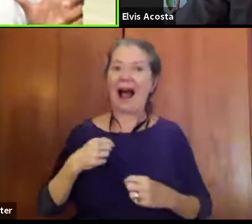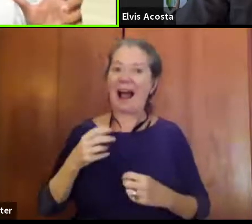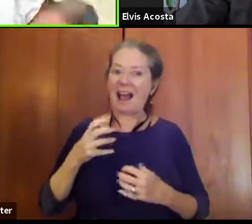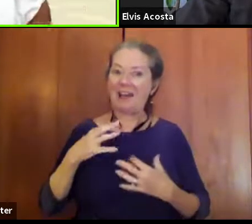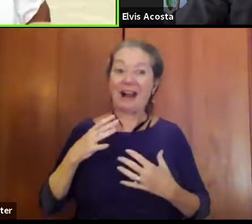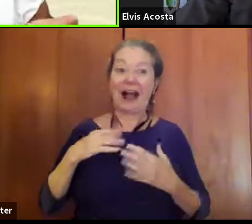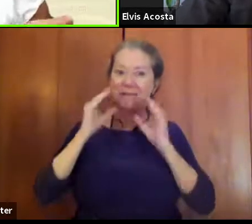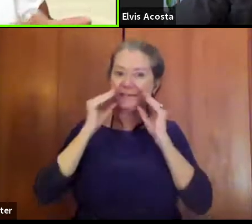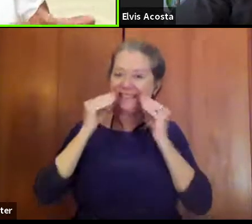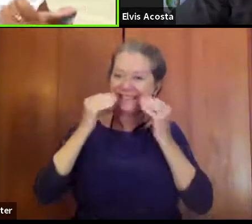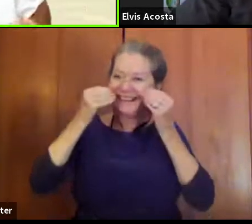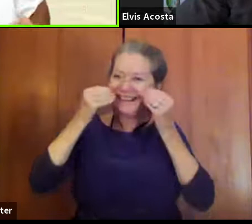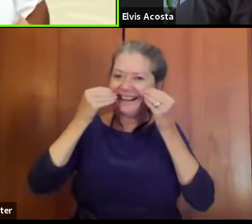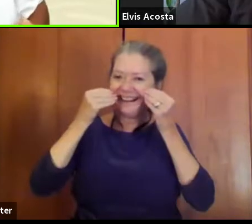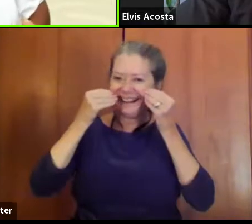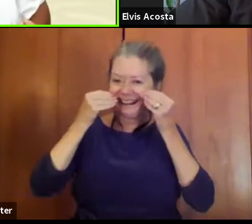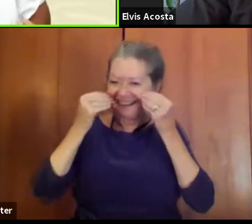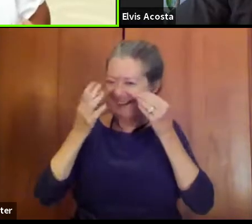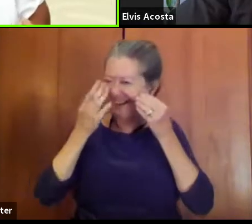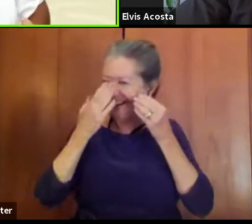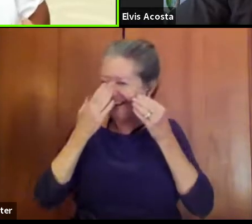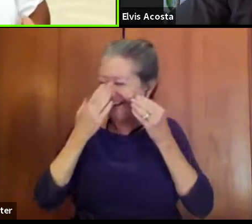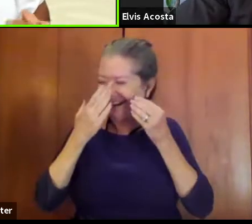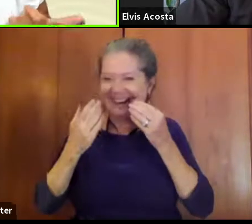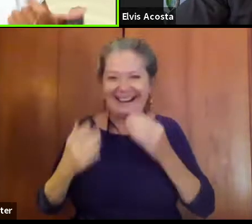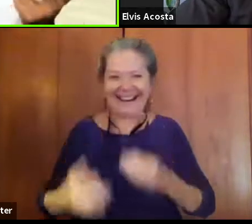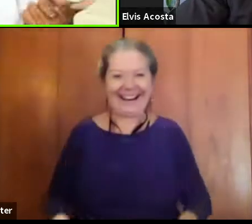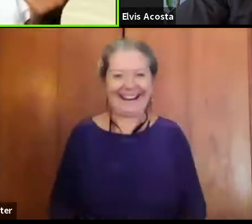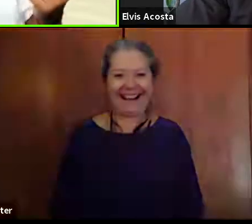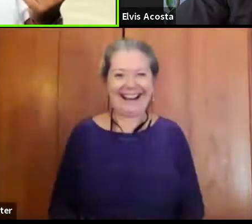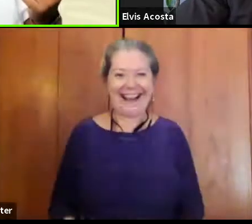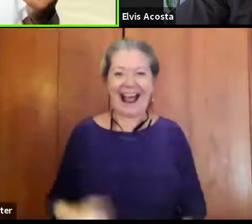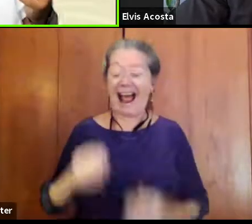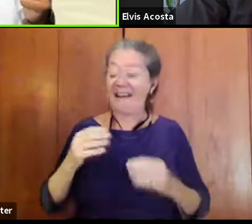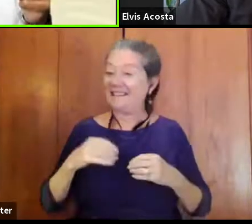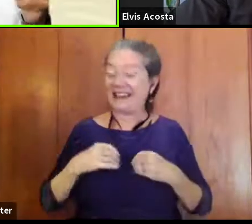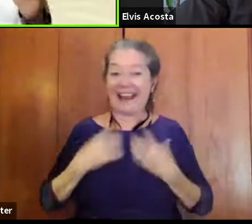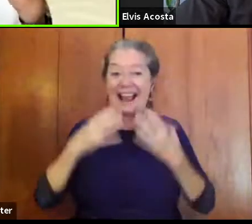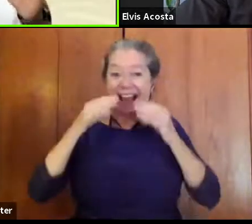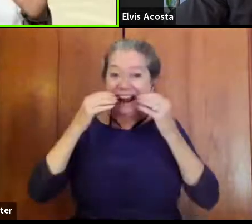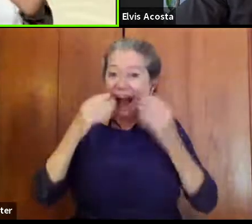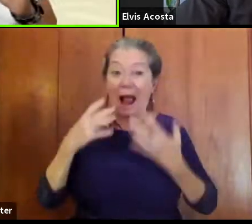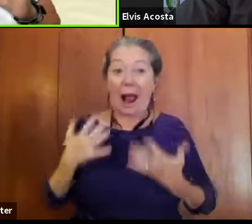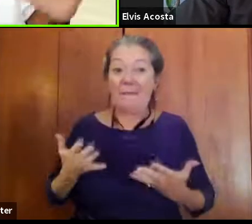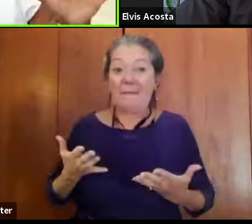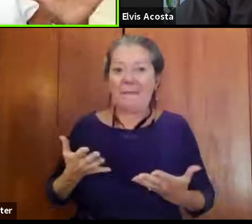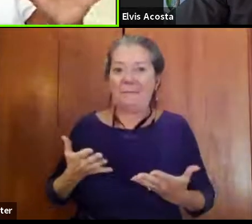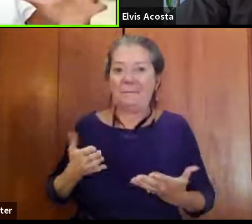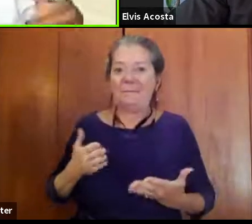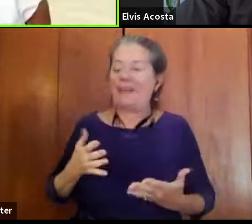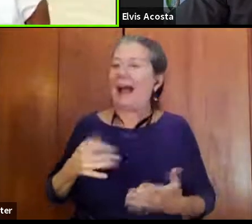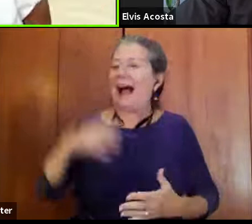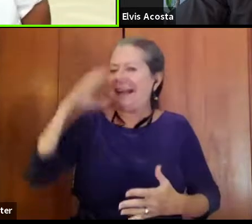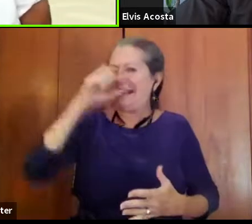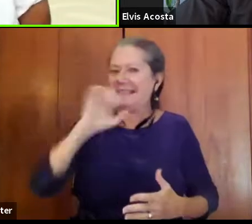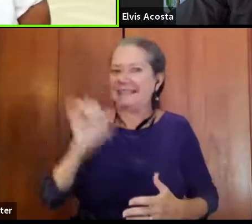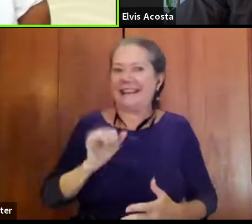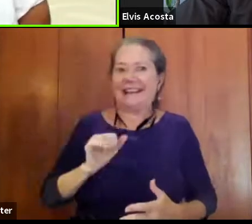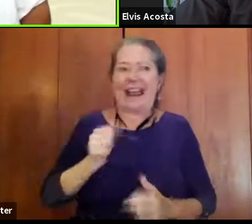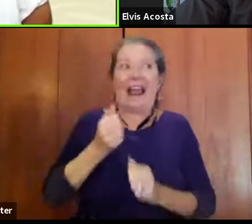this big in the background the entire time. The big that must have been like a grandma thing and all